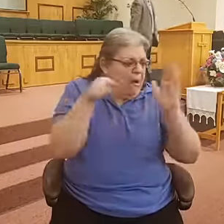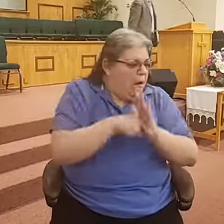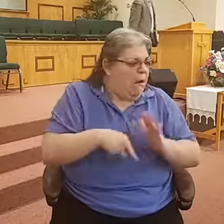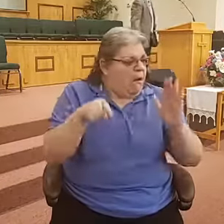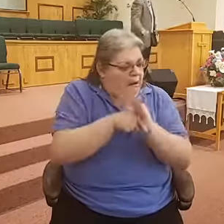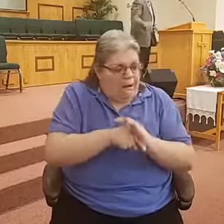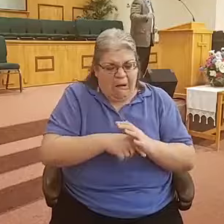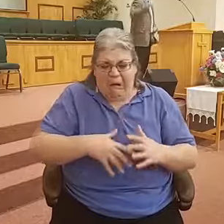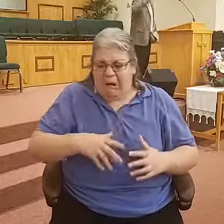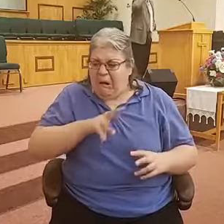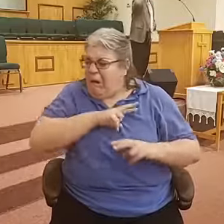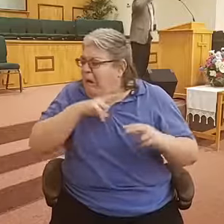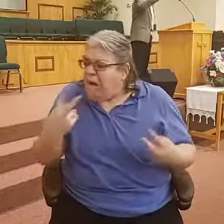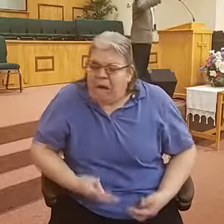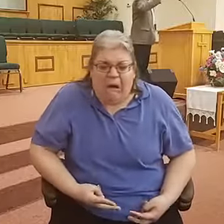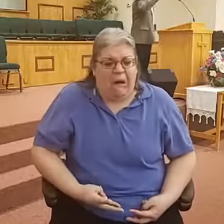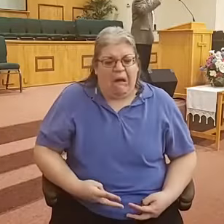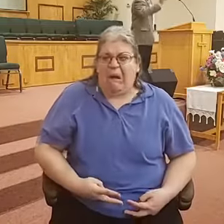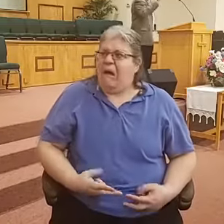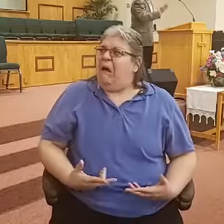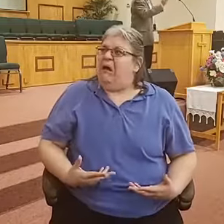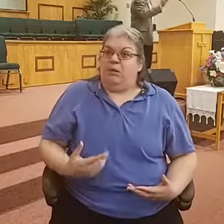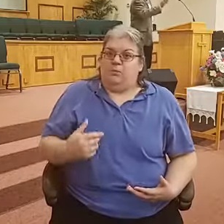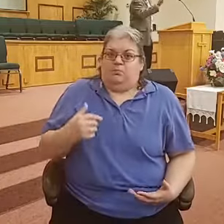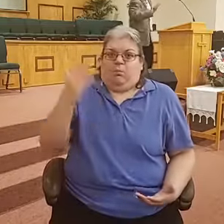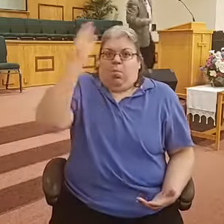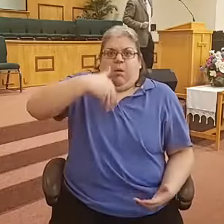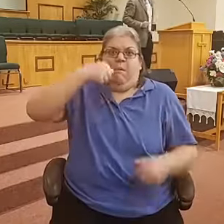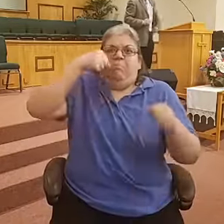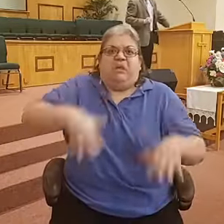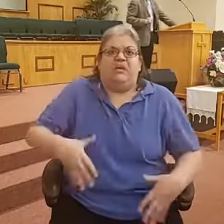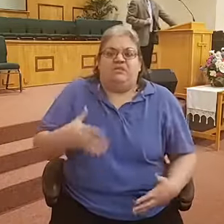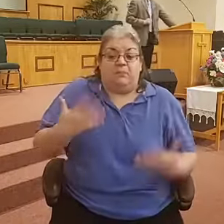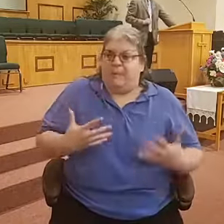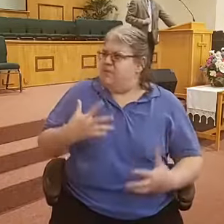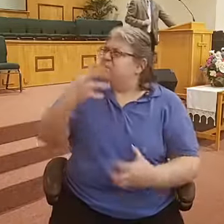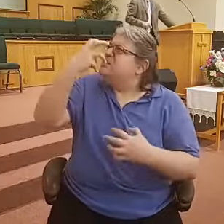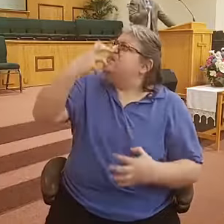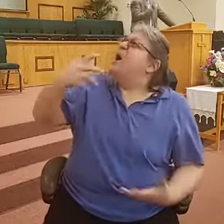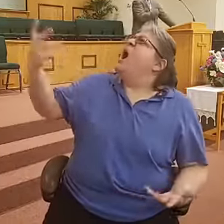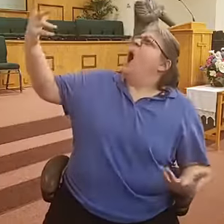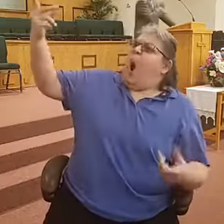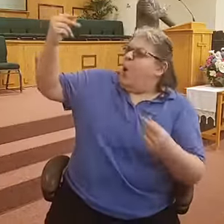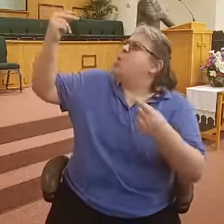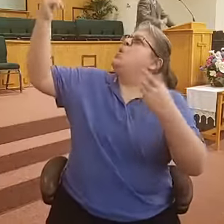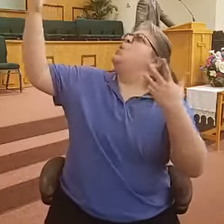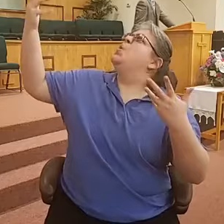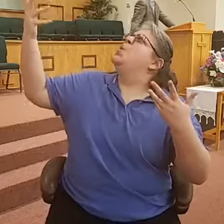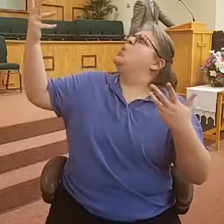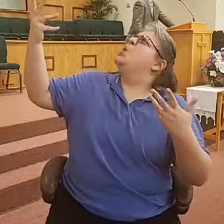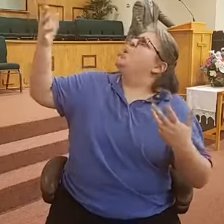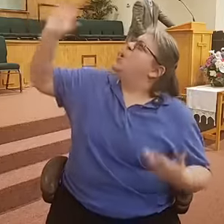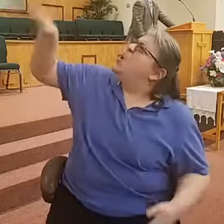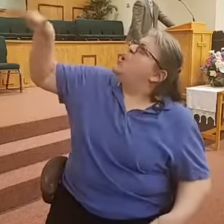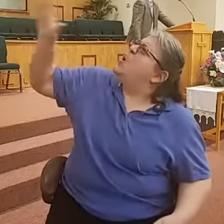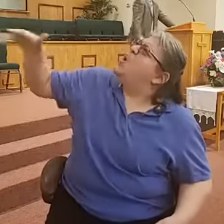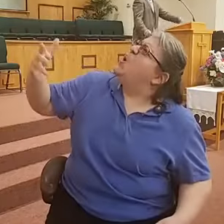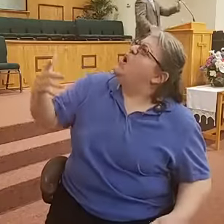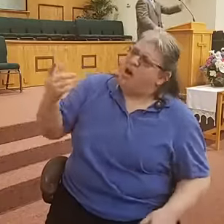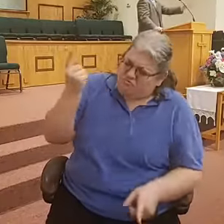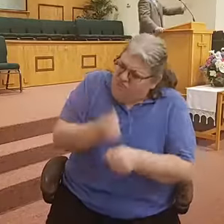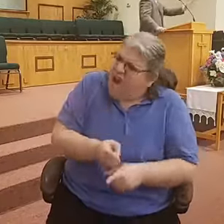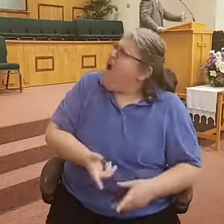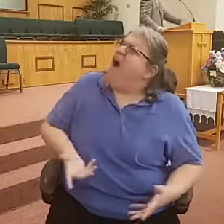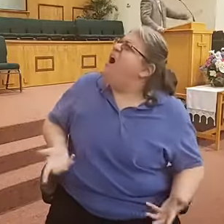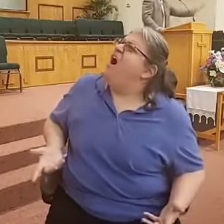no. Matter of fact, we might even get upset at God. We might even question God.